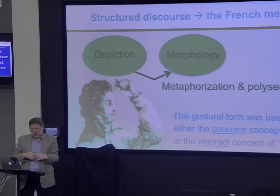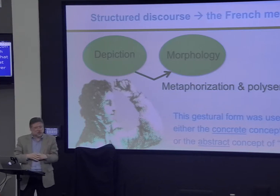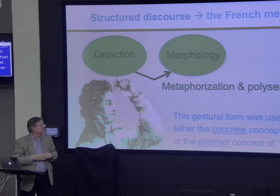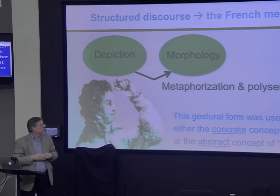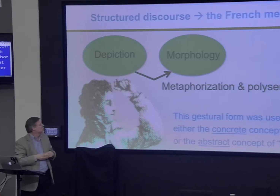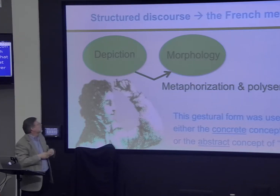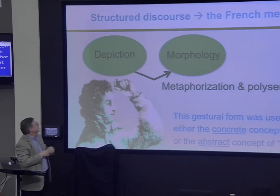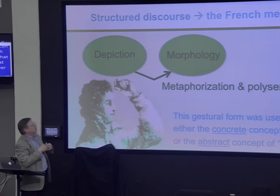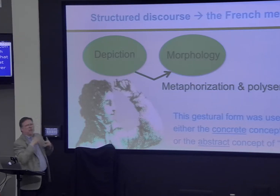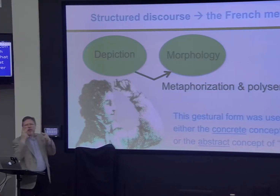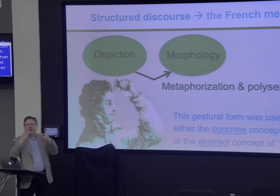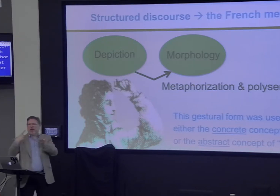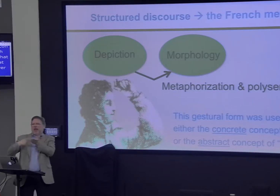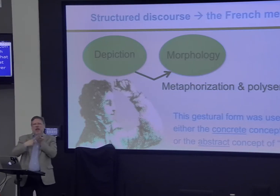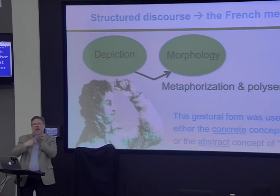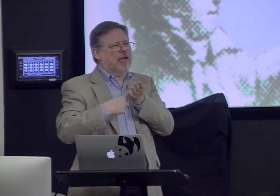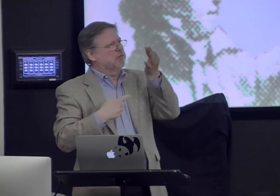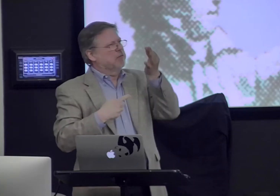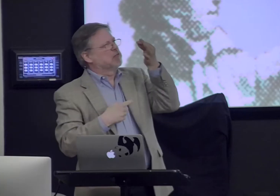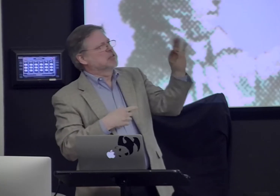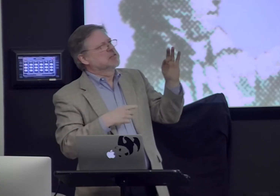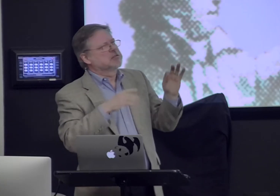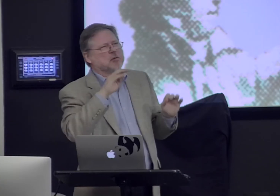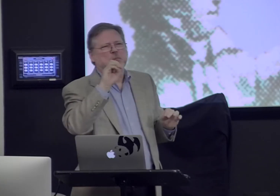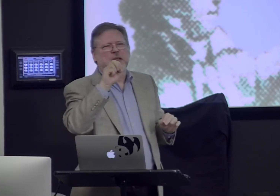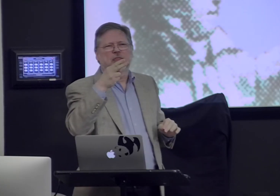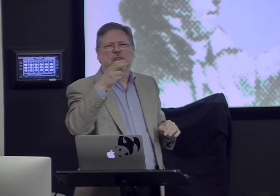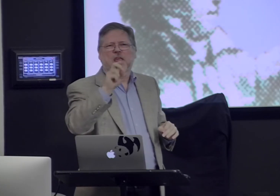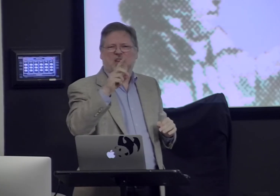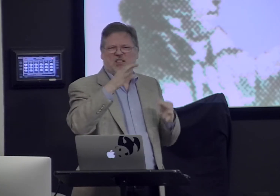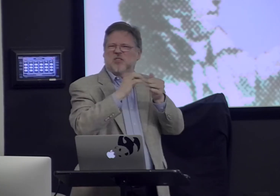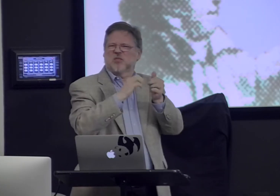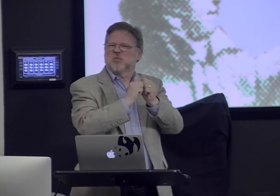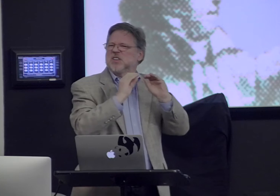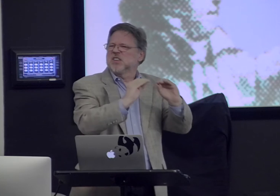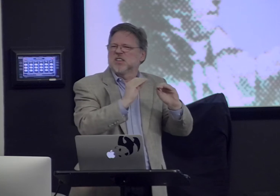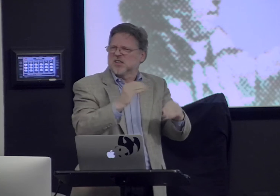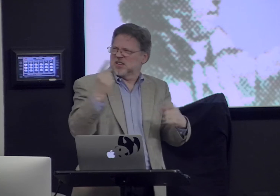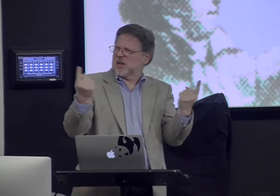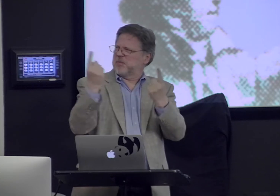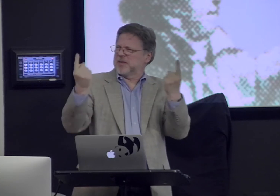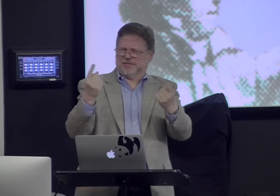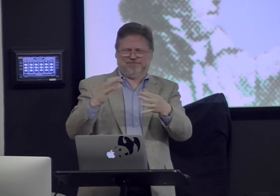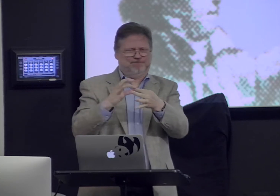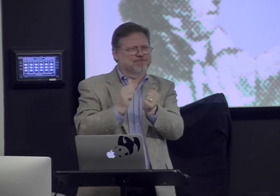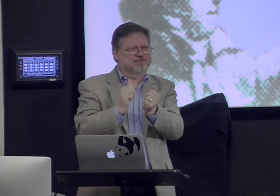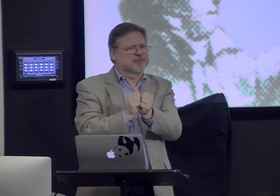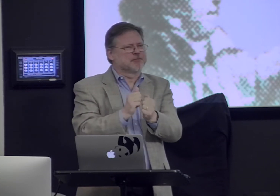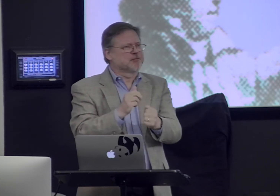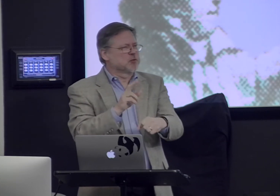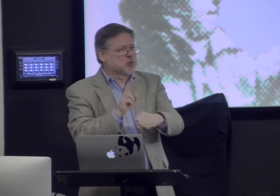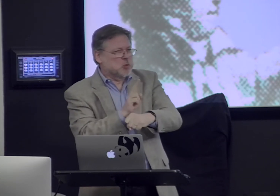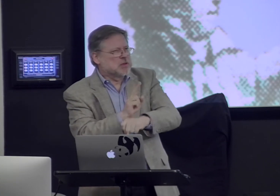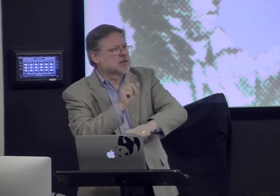Many of us know, many in the signing community know, that French Sign Language was a predecessor of American Sign Language, so there